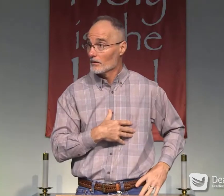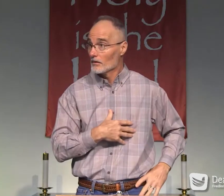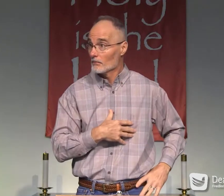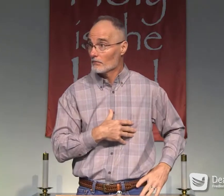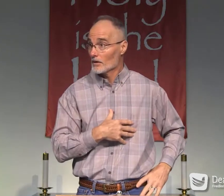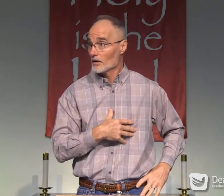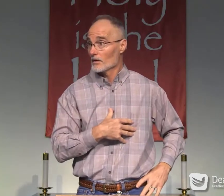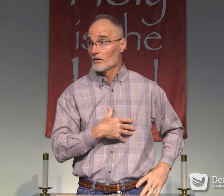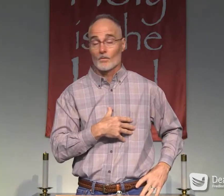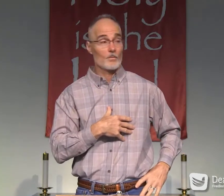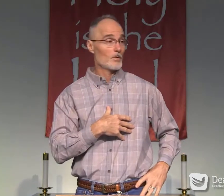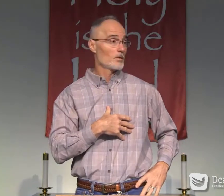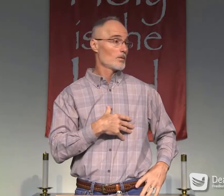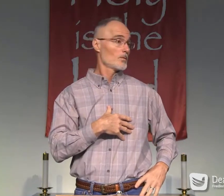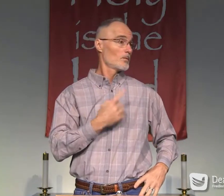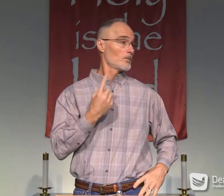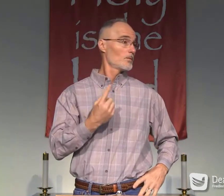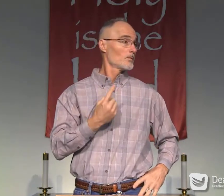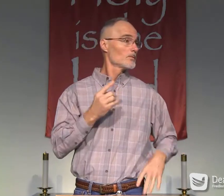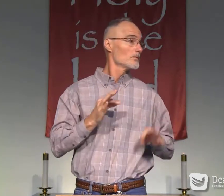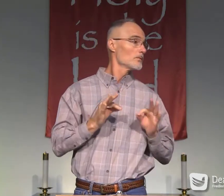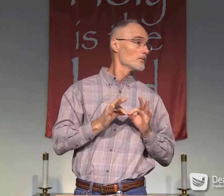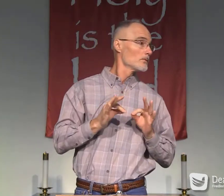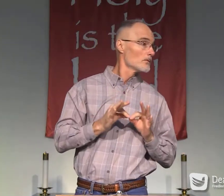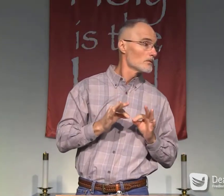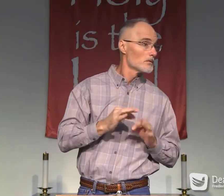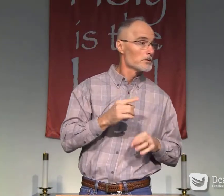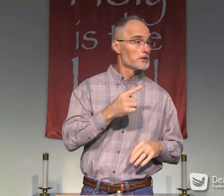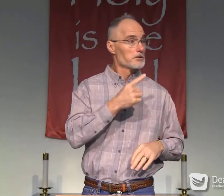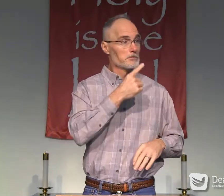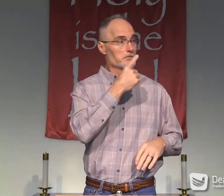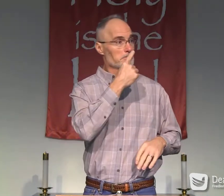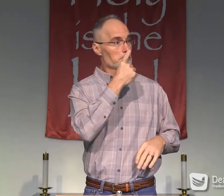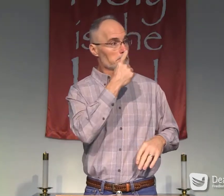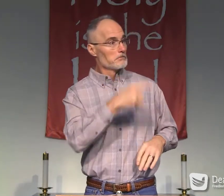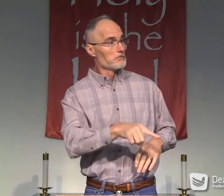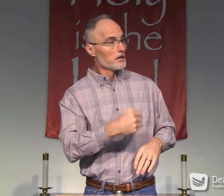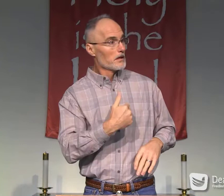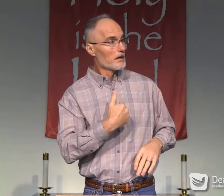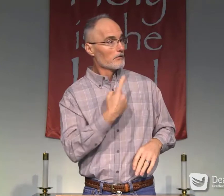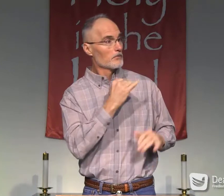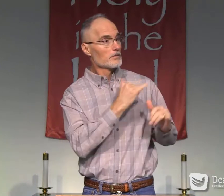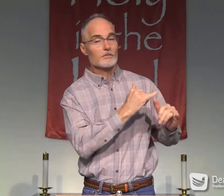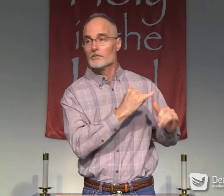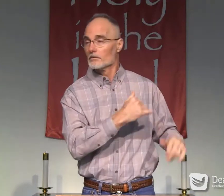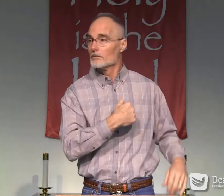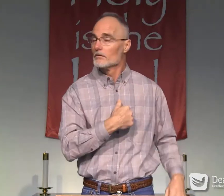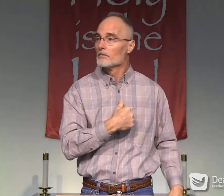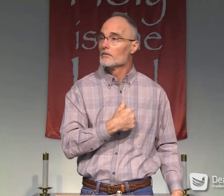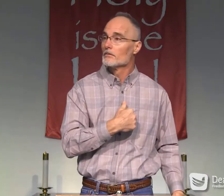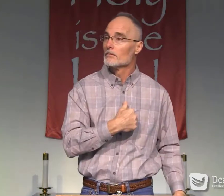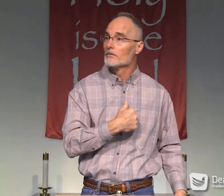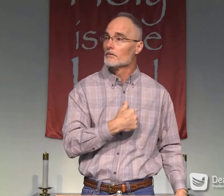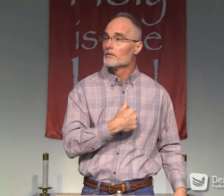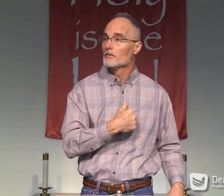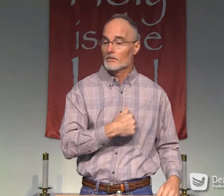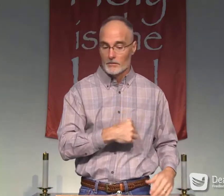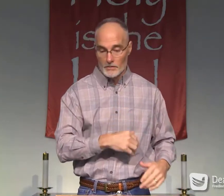and he's got a new car. You say, have you seen his new car? Man, I wonder how much that costs. I wouldn't mind having